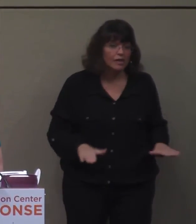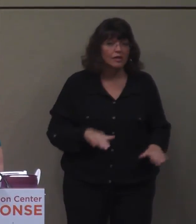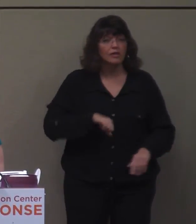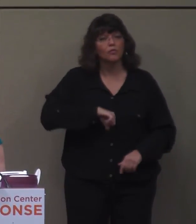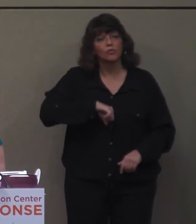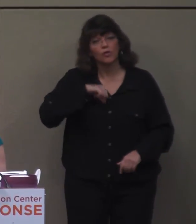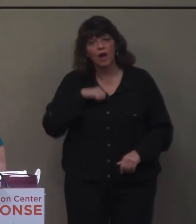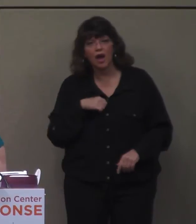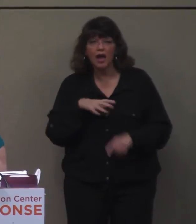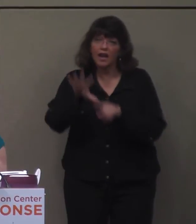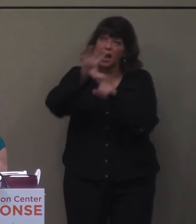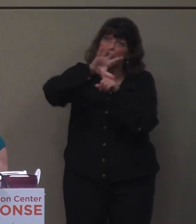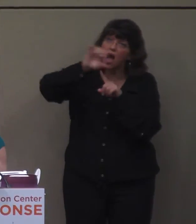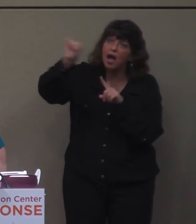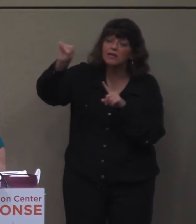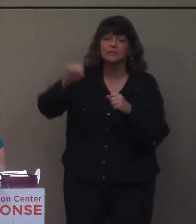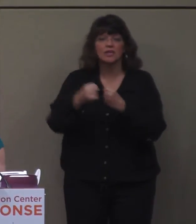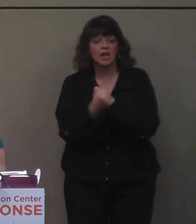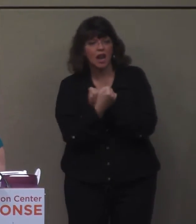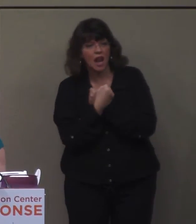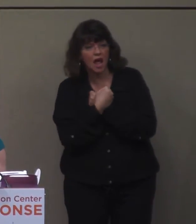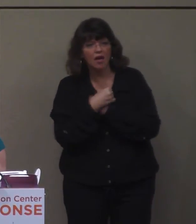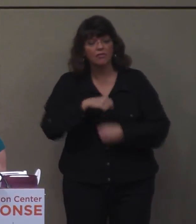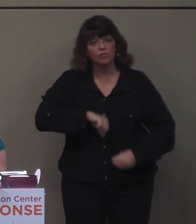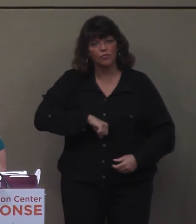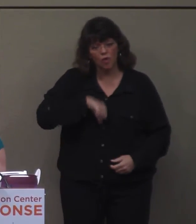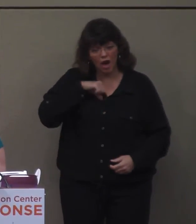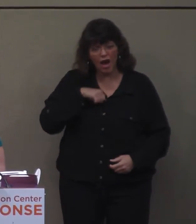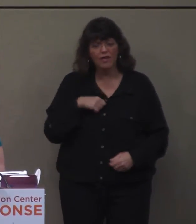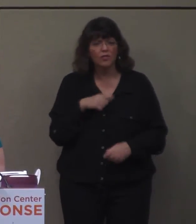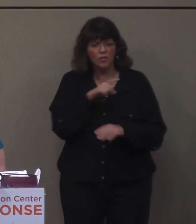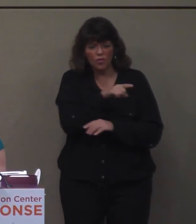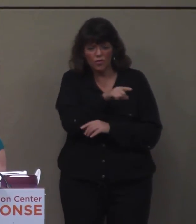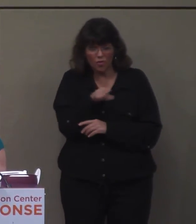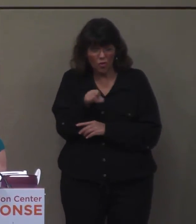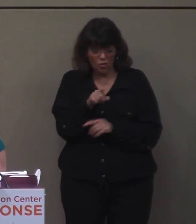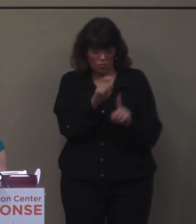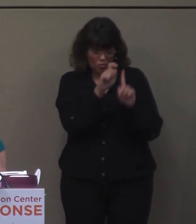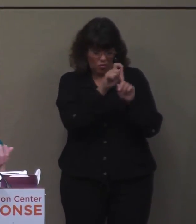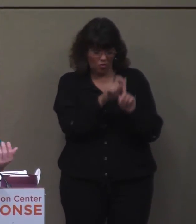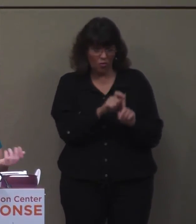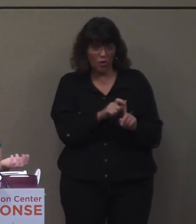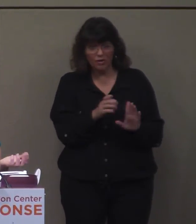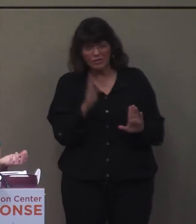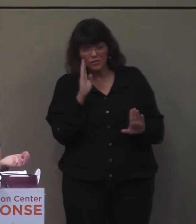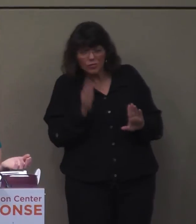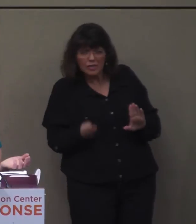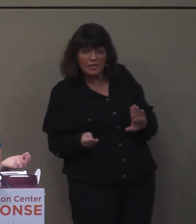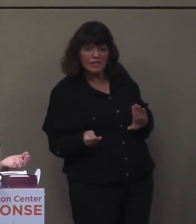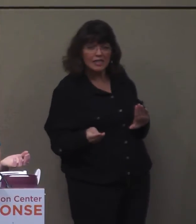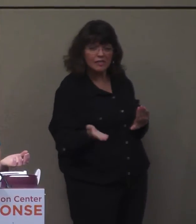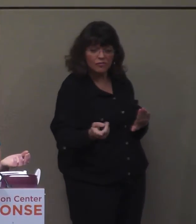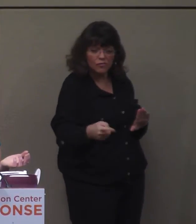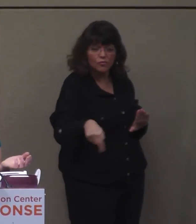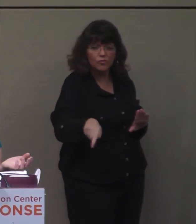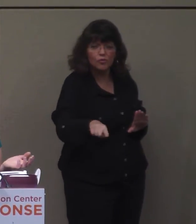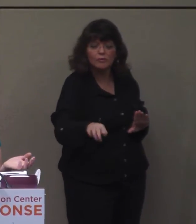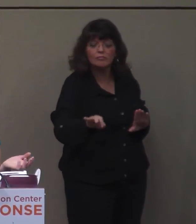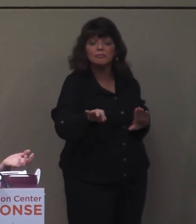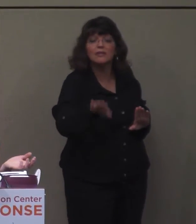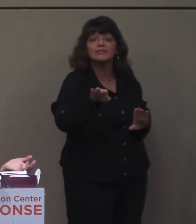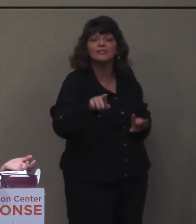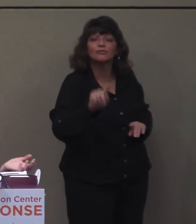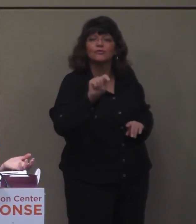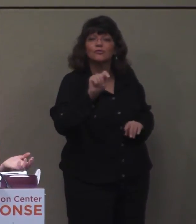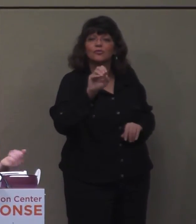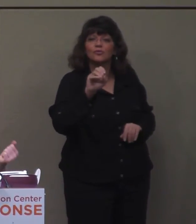love. And I want to just talk a little bit about a couple of these just to give you some tools or some ideas of things you can maybe do with your